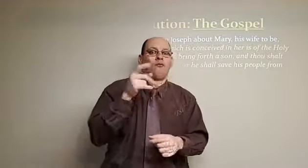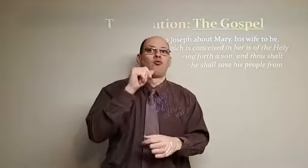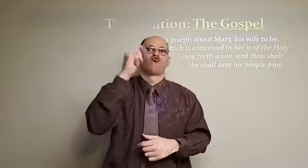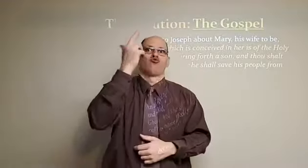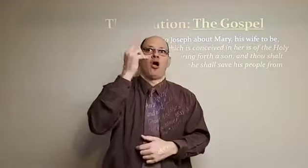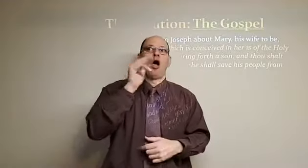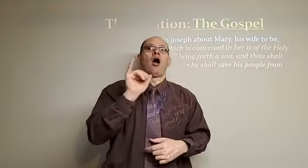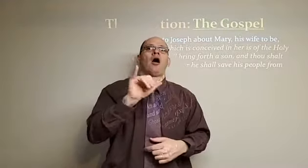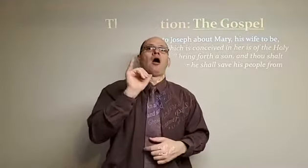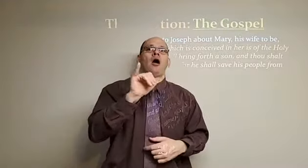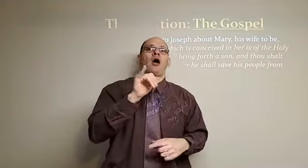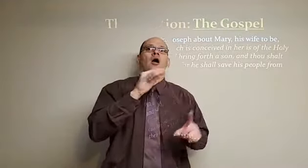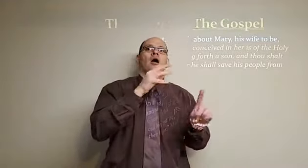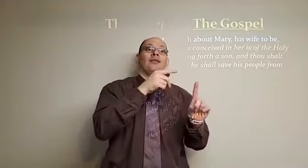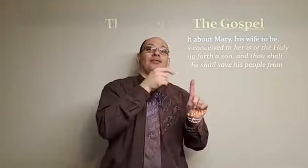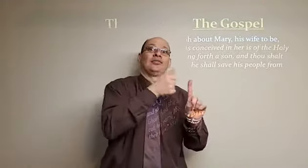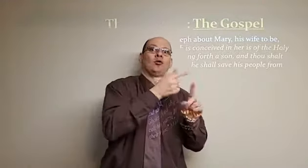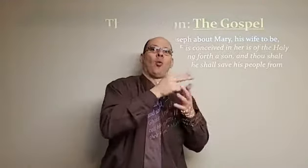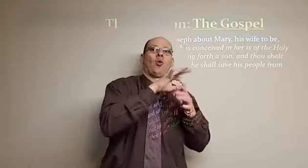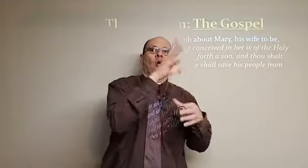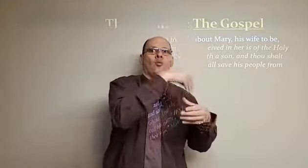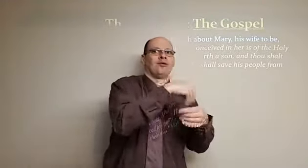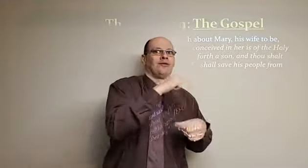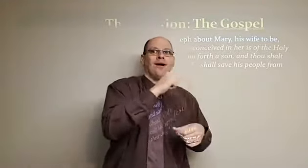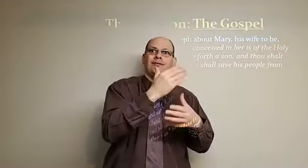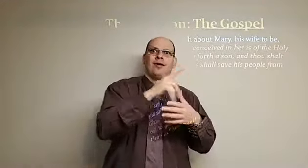but an angel came to Joseph and to calm his concern